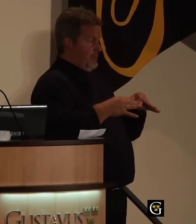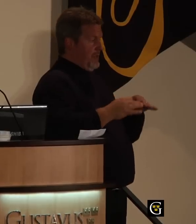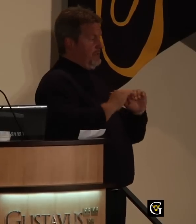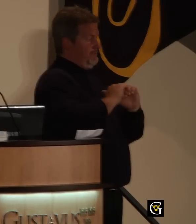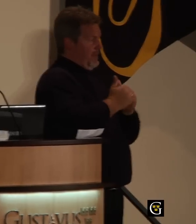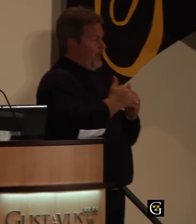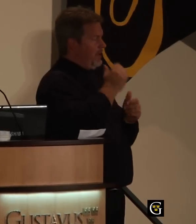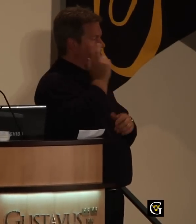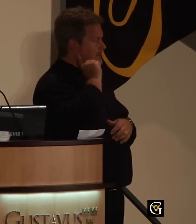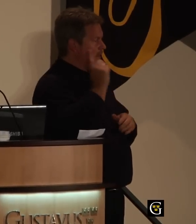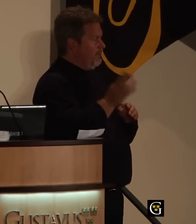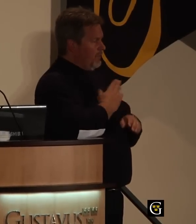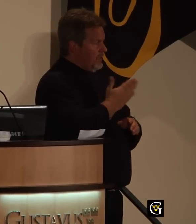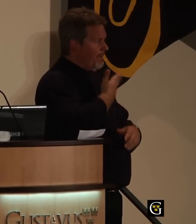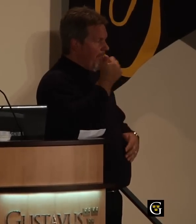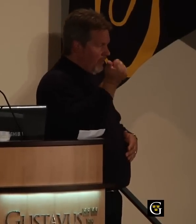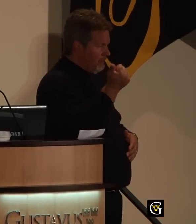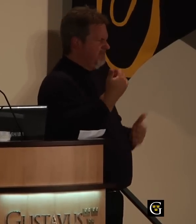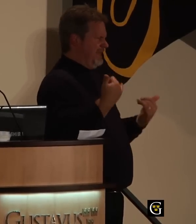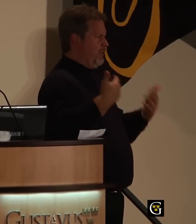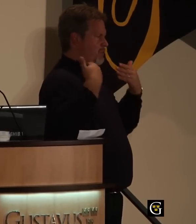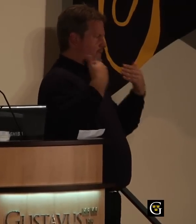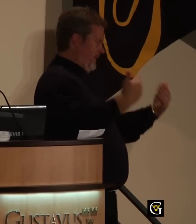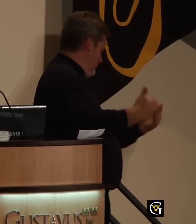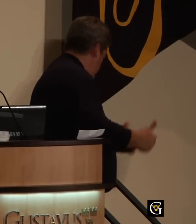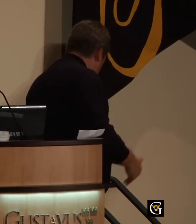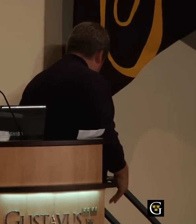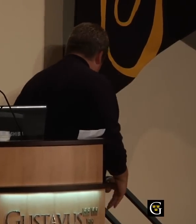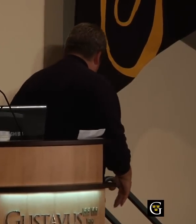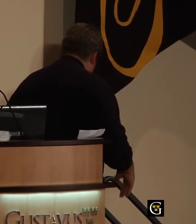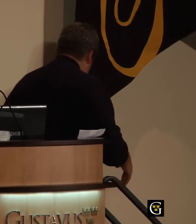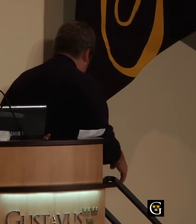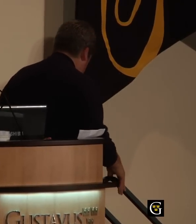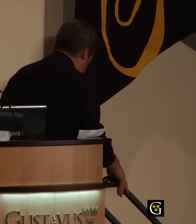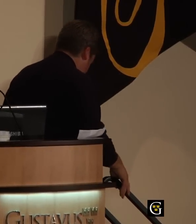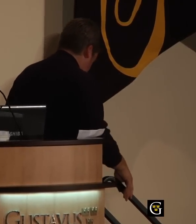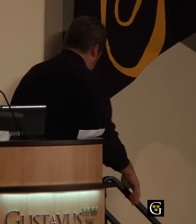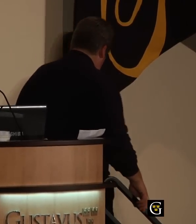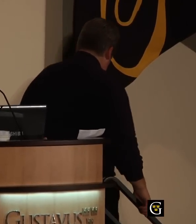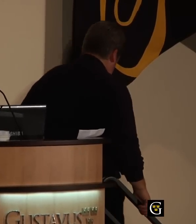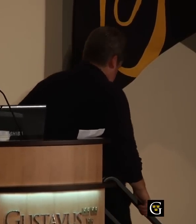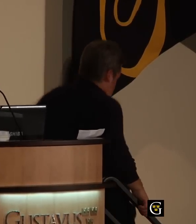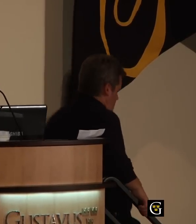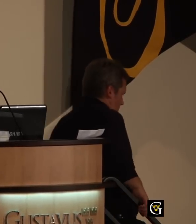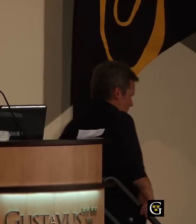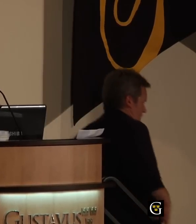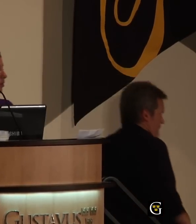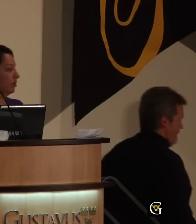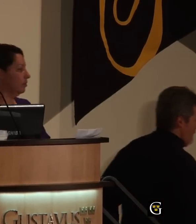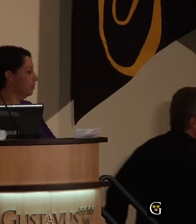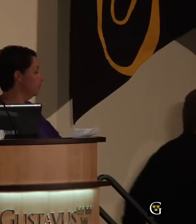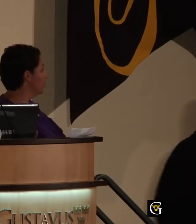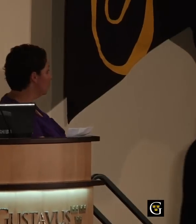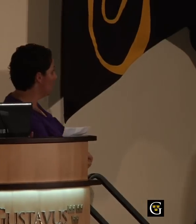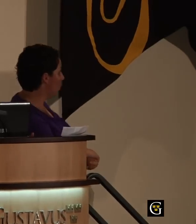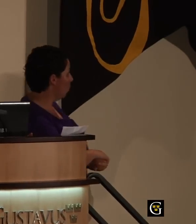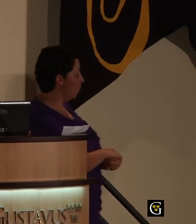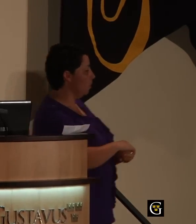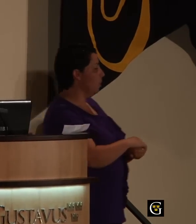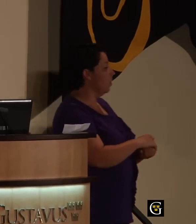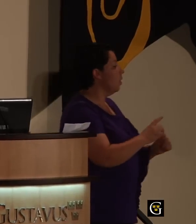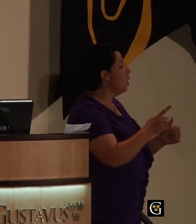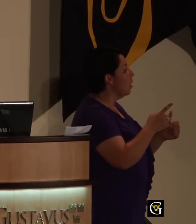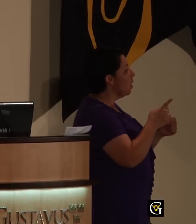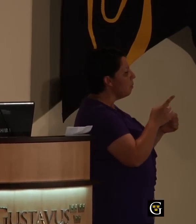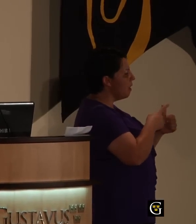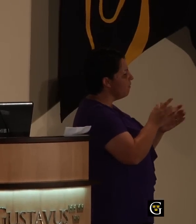then. Well, let's move on. So, my first book, as I said, for me, it was very powerful